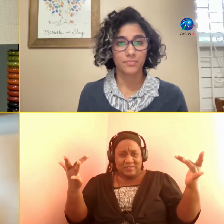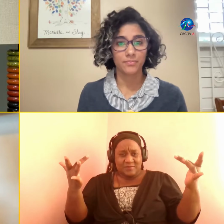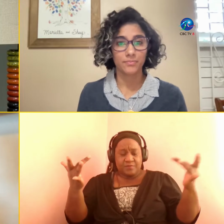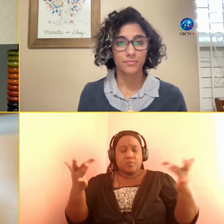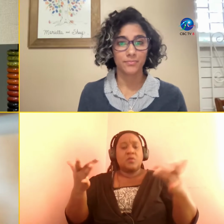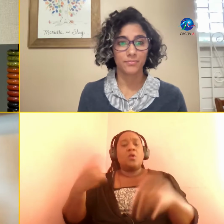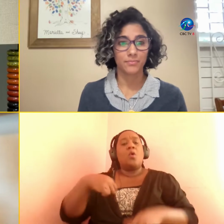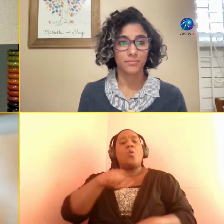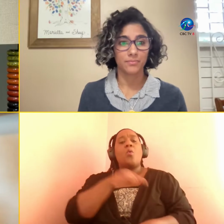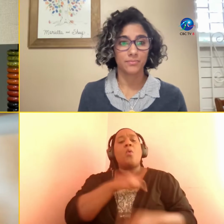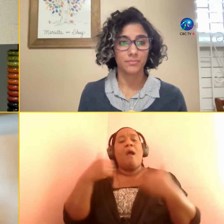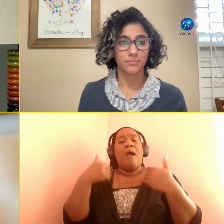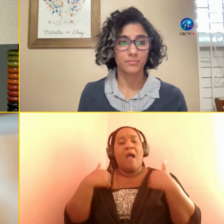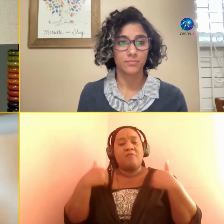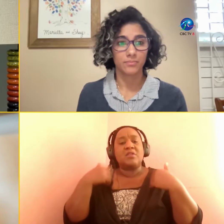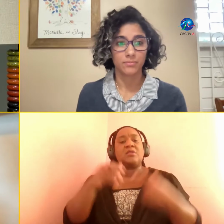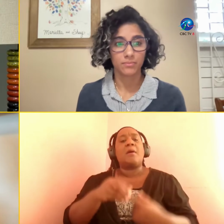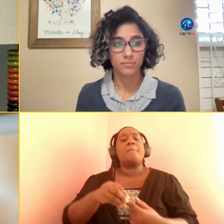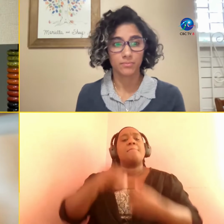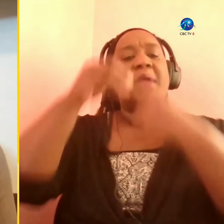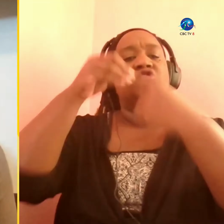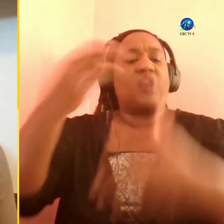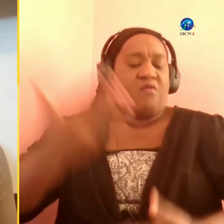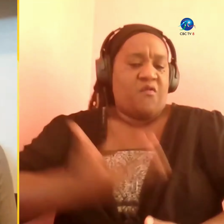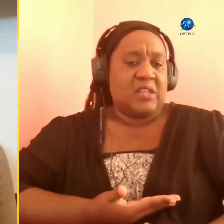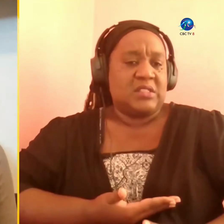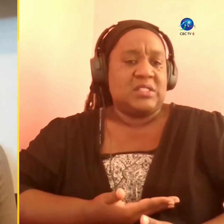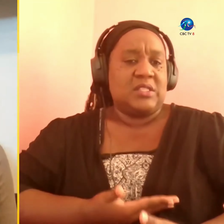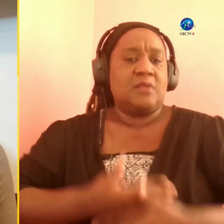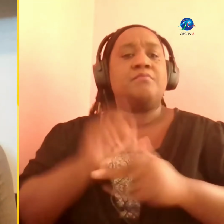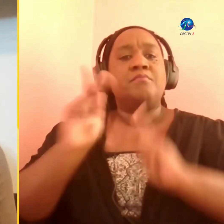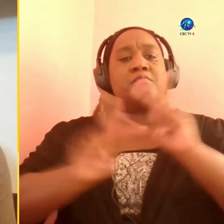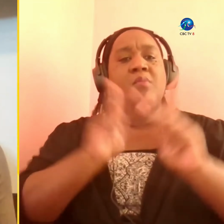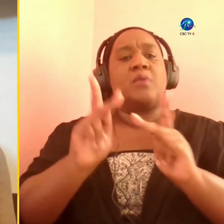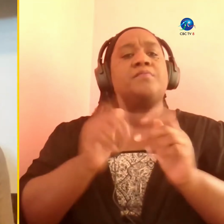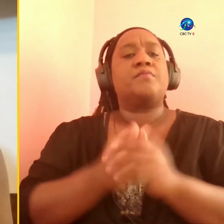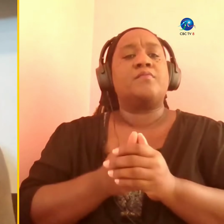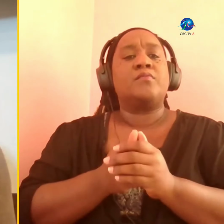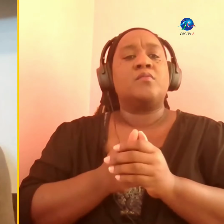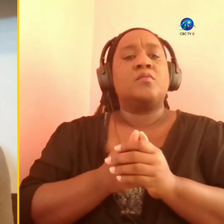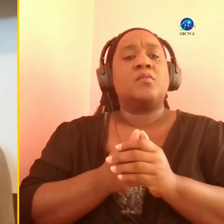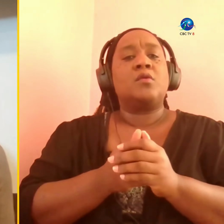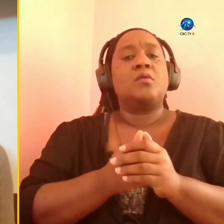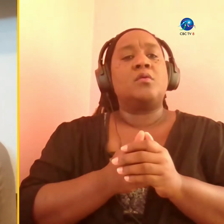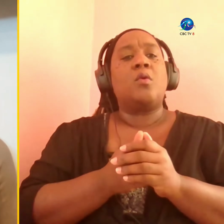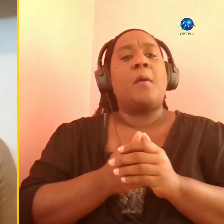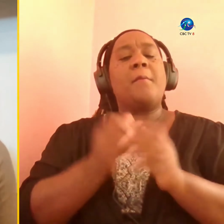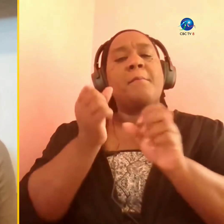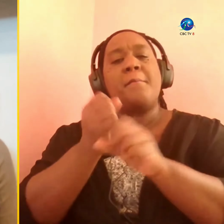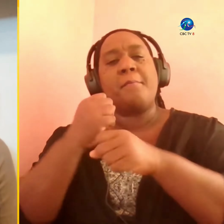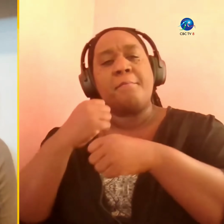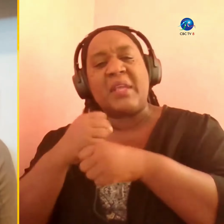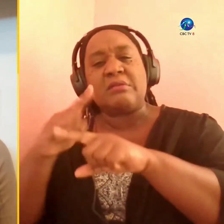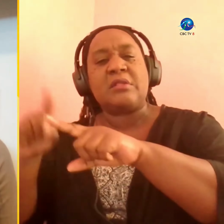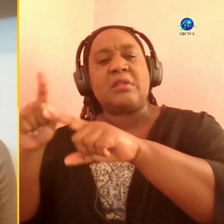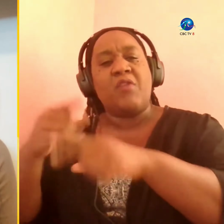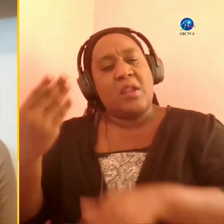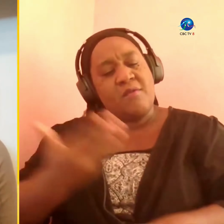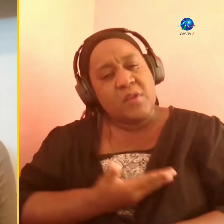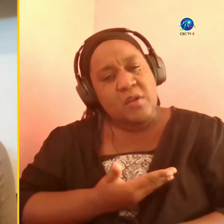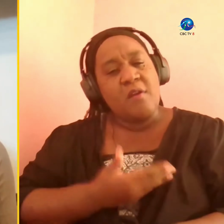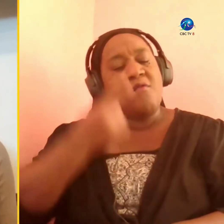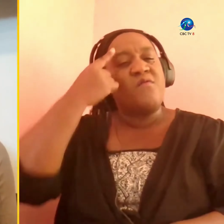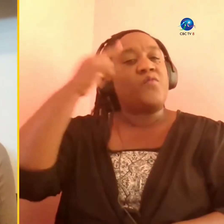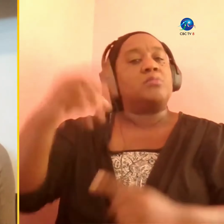to be having specially invited guests. We are going to be making different invitations to specific persons,